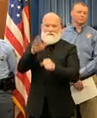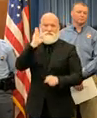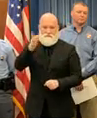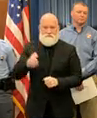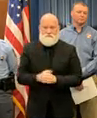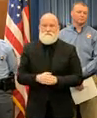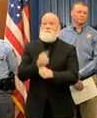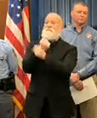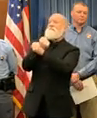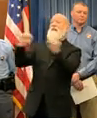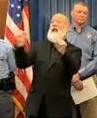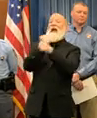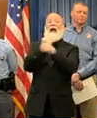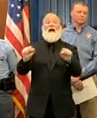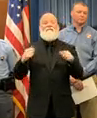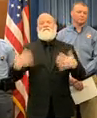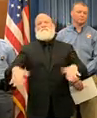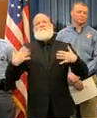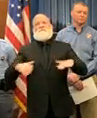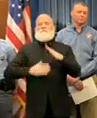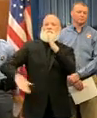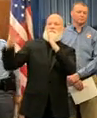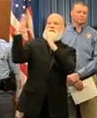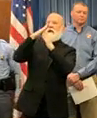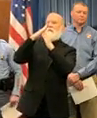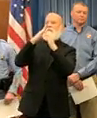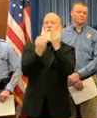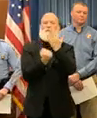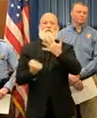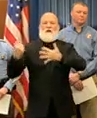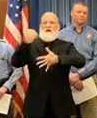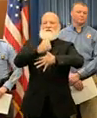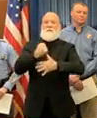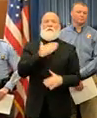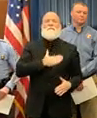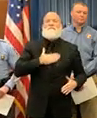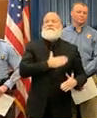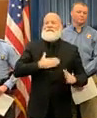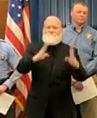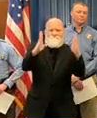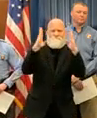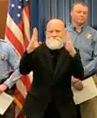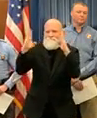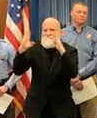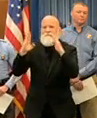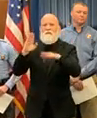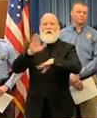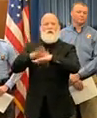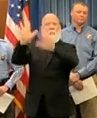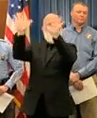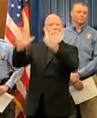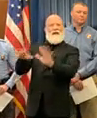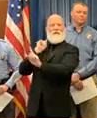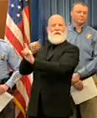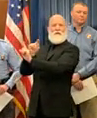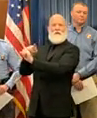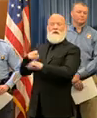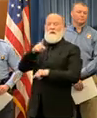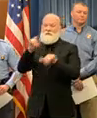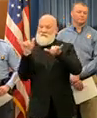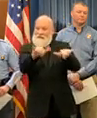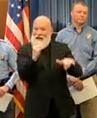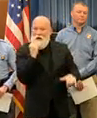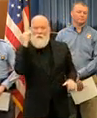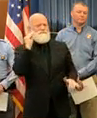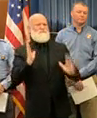is for you, the traveling public. So please be winter weather aware, stay home, hunker down with those dogs,